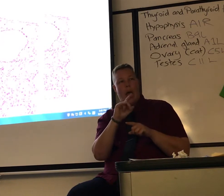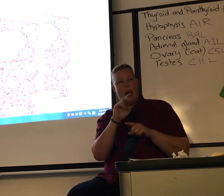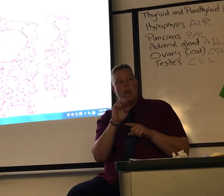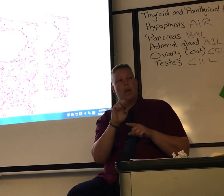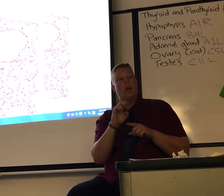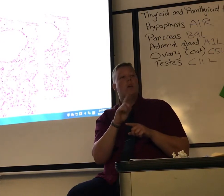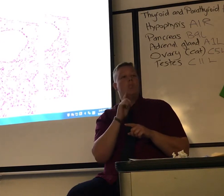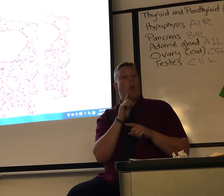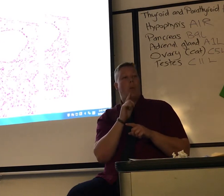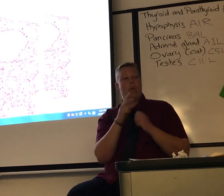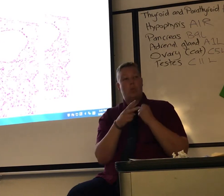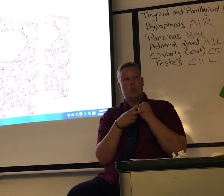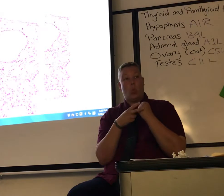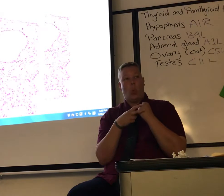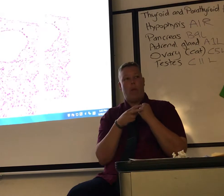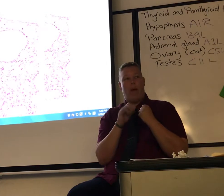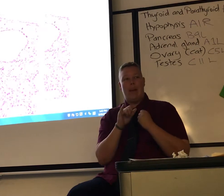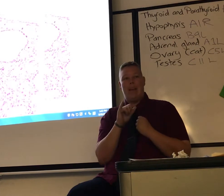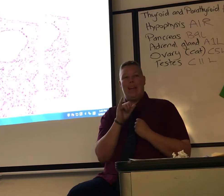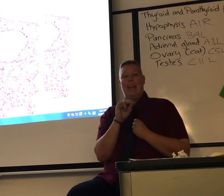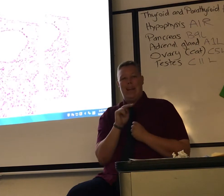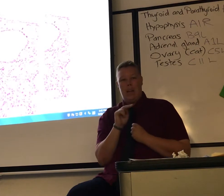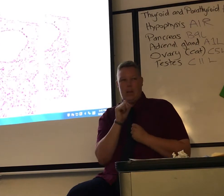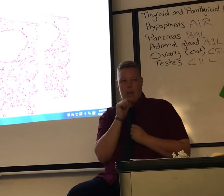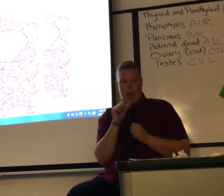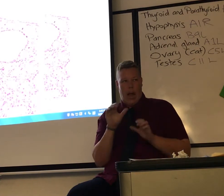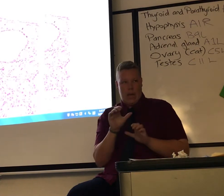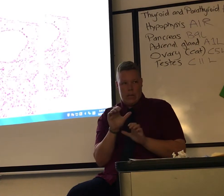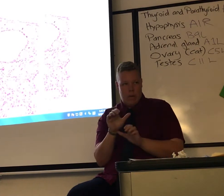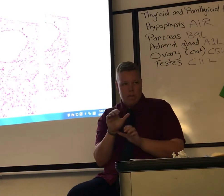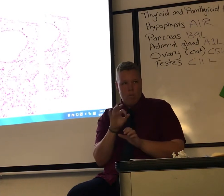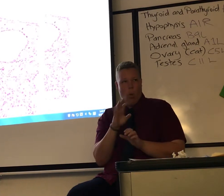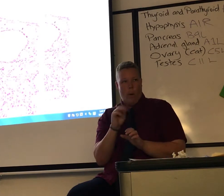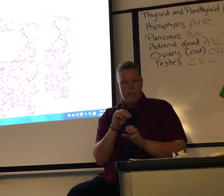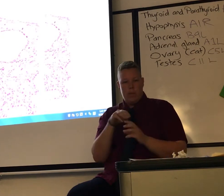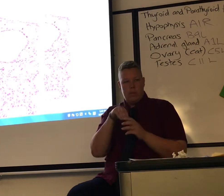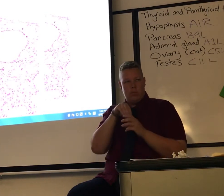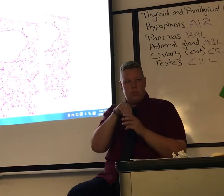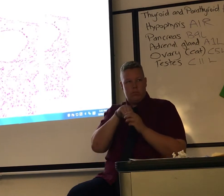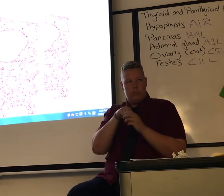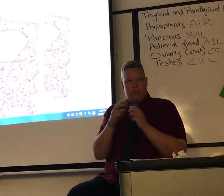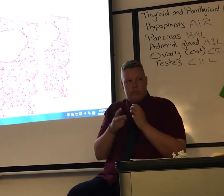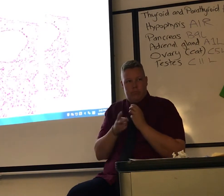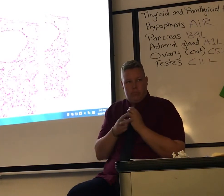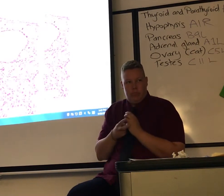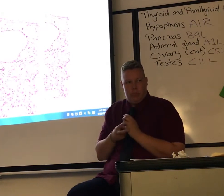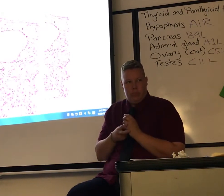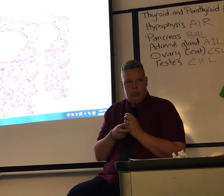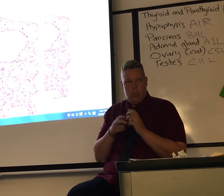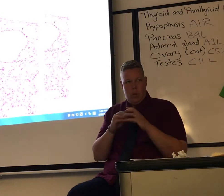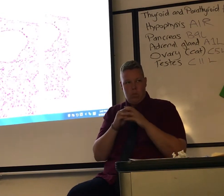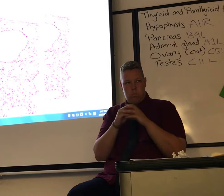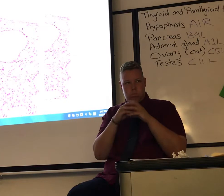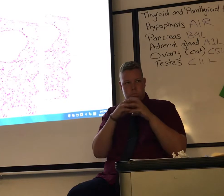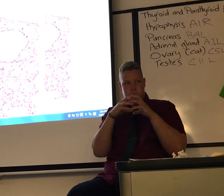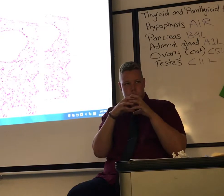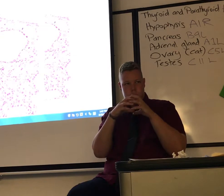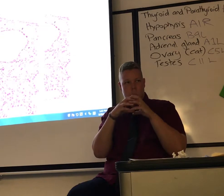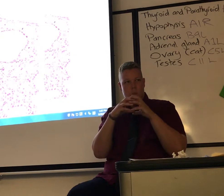form here. Okay, so that's why there's this follicle structure. To be able to identify this whole thing as a